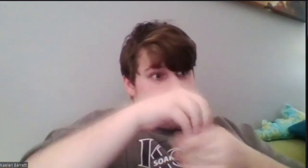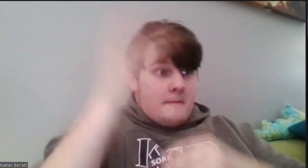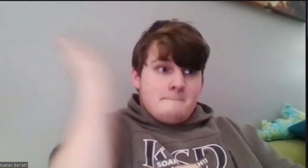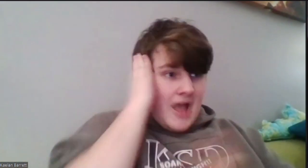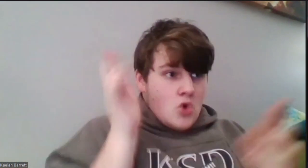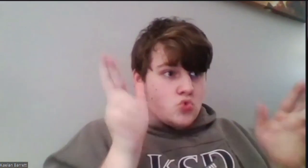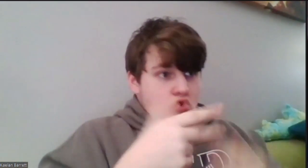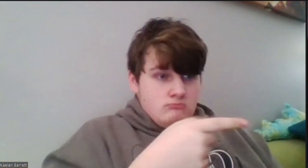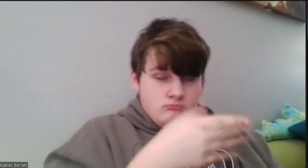now."